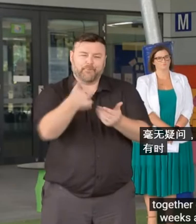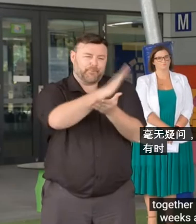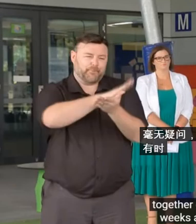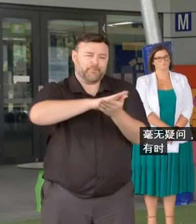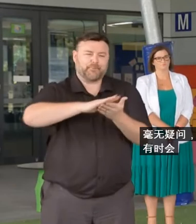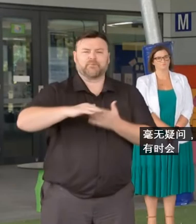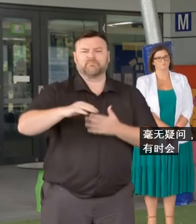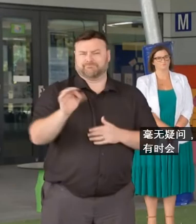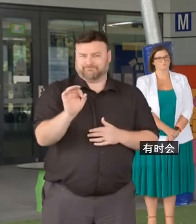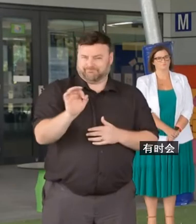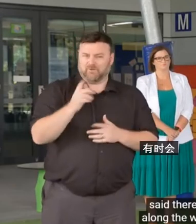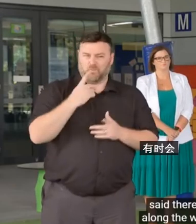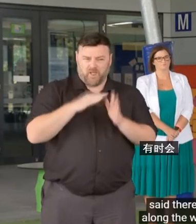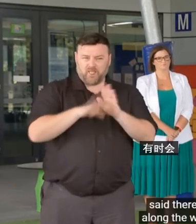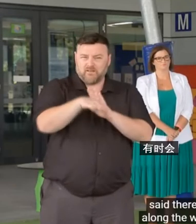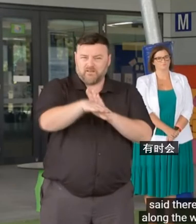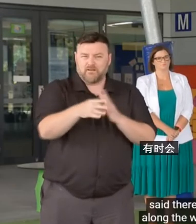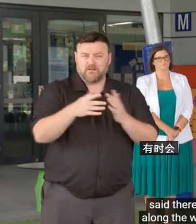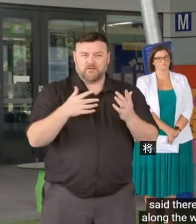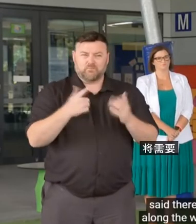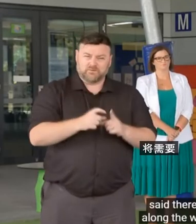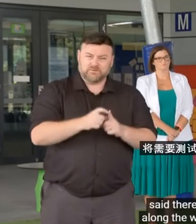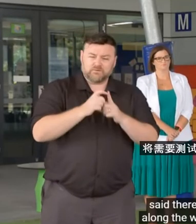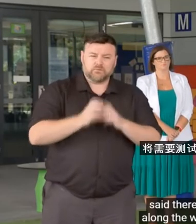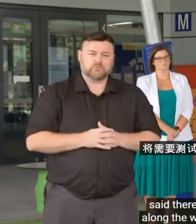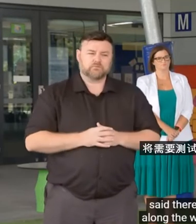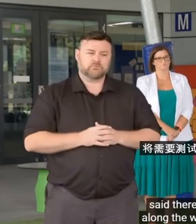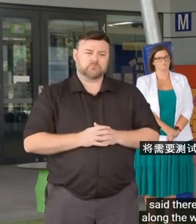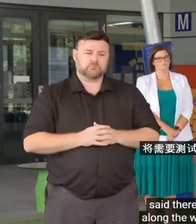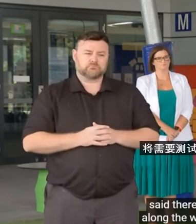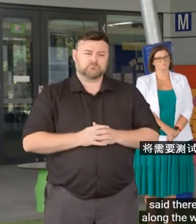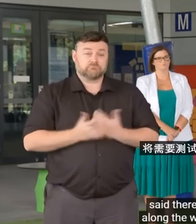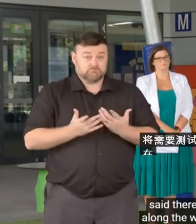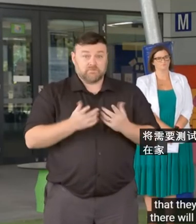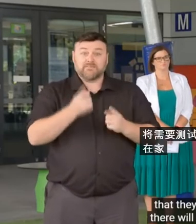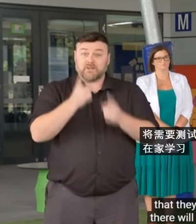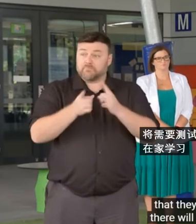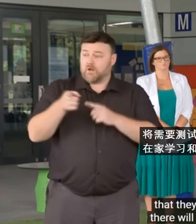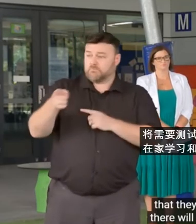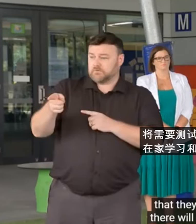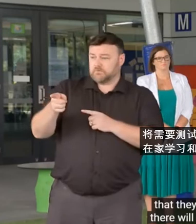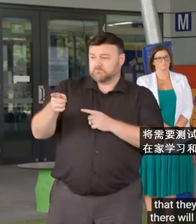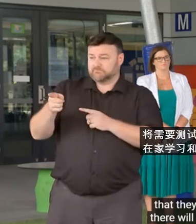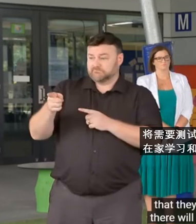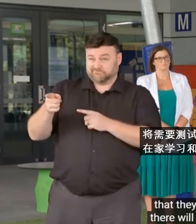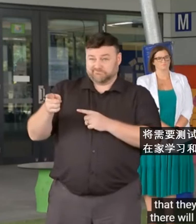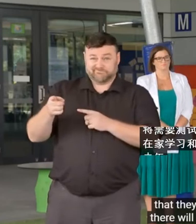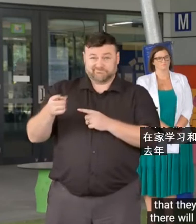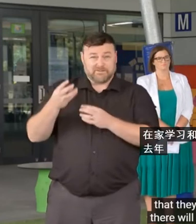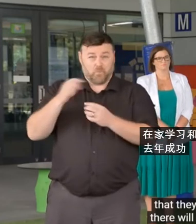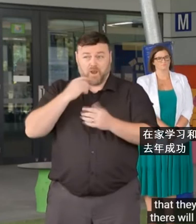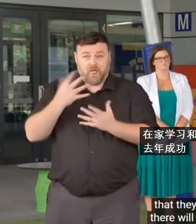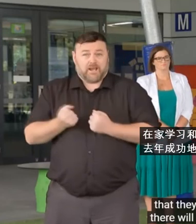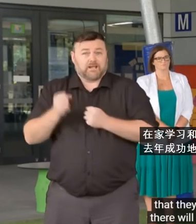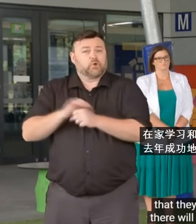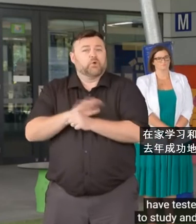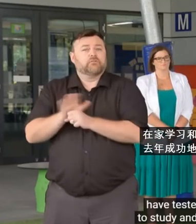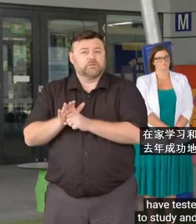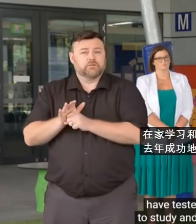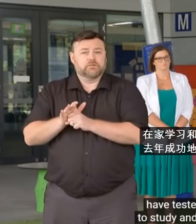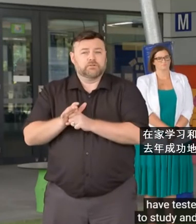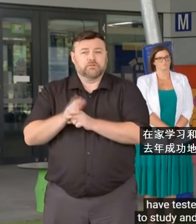there'll be times where where kids who have tested positive will need to study and learn from home. We did that